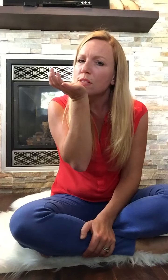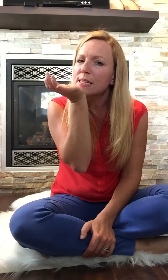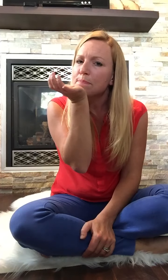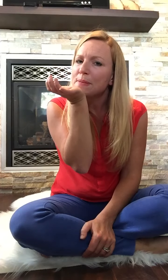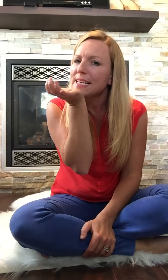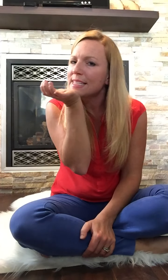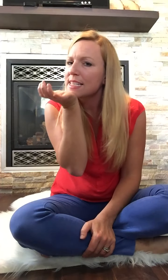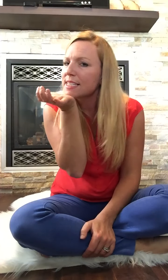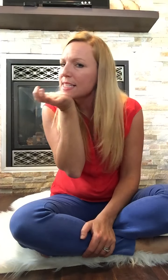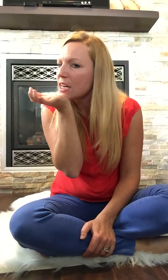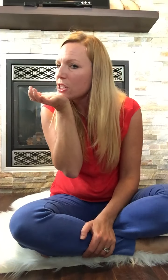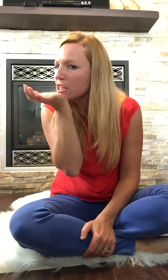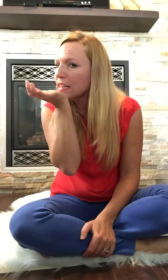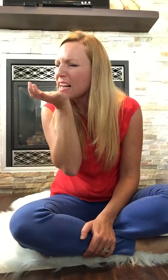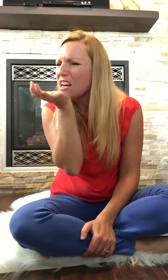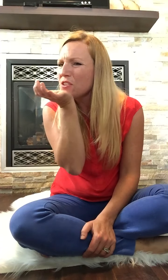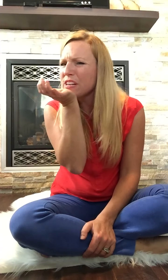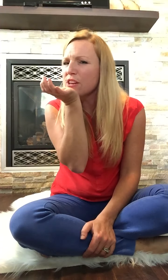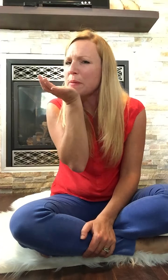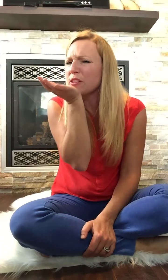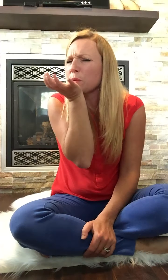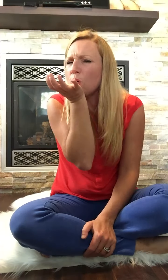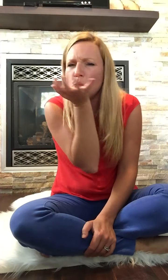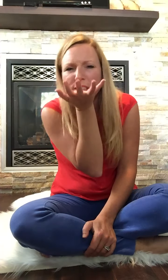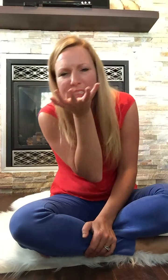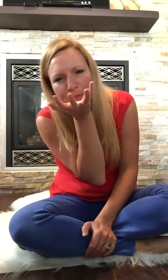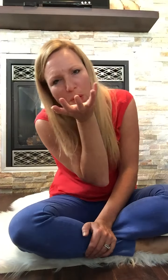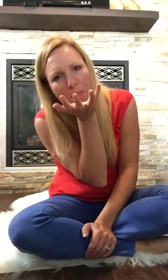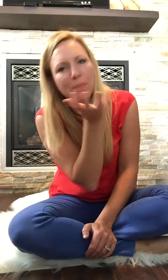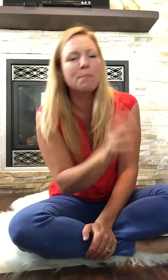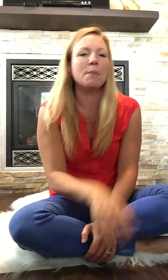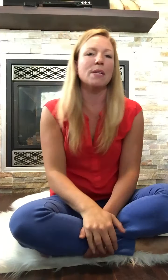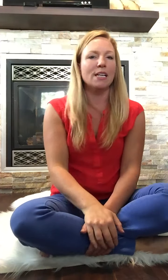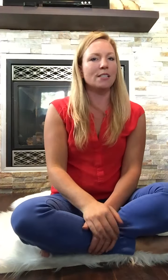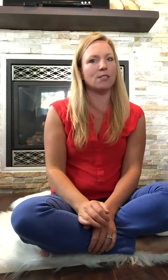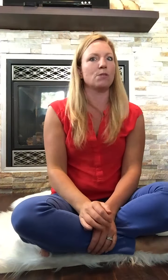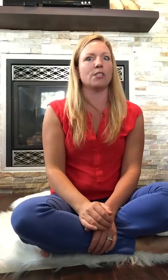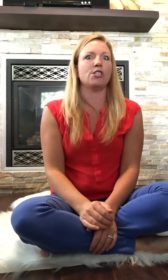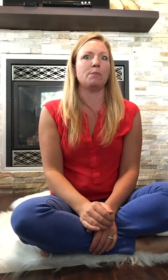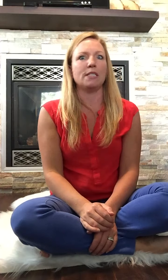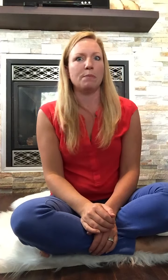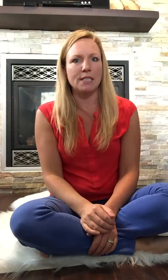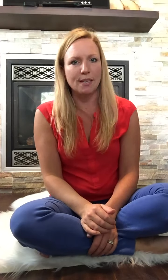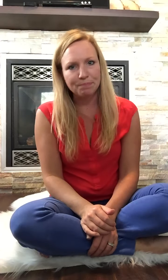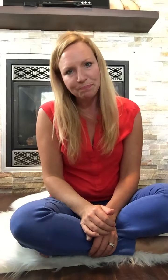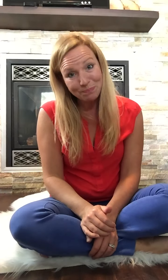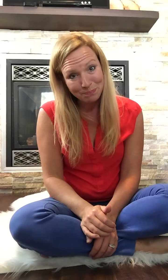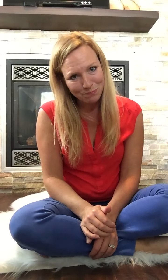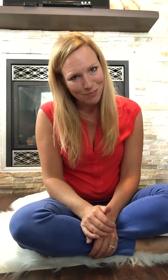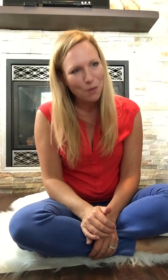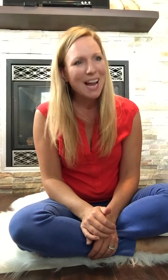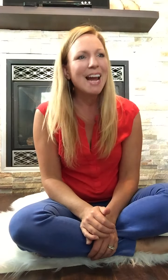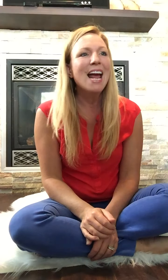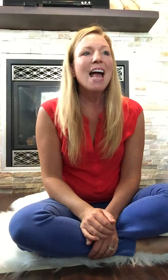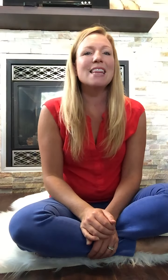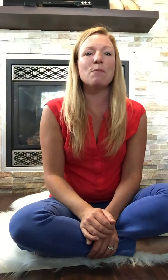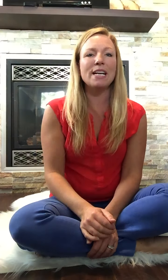holding pizza just at our chin, like underneath our mouth, like we're holding this so delicious piece of pizza. Okay, then we